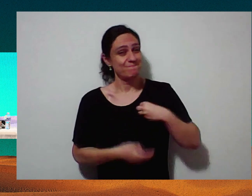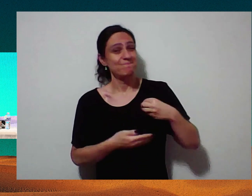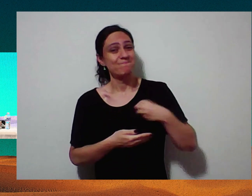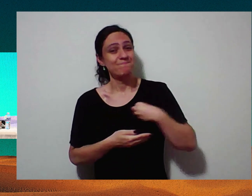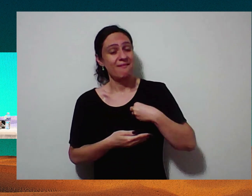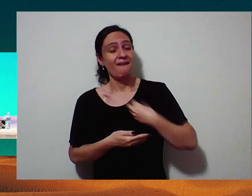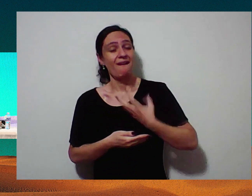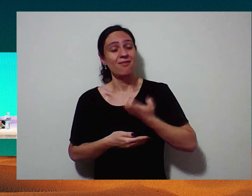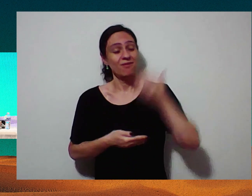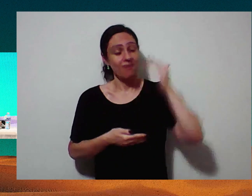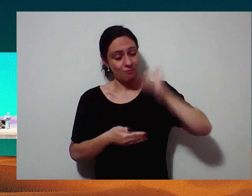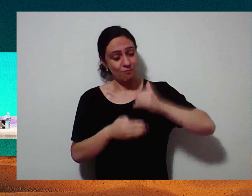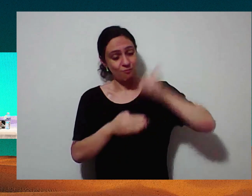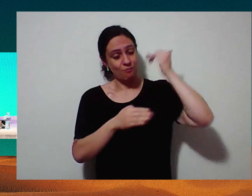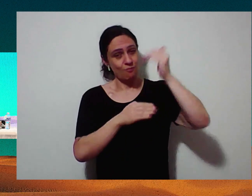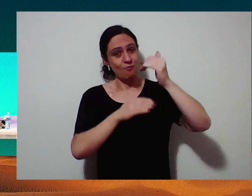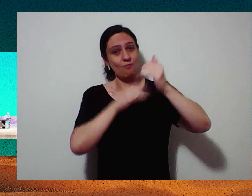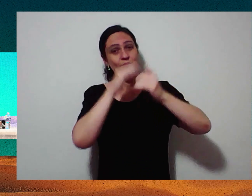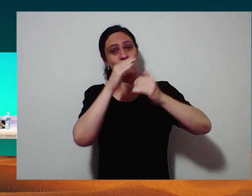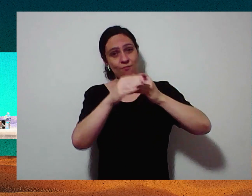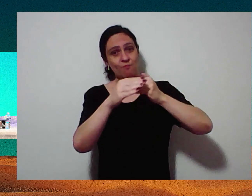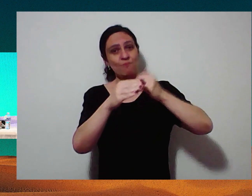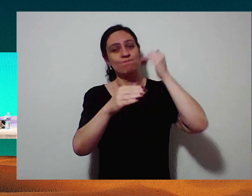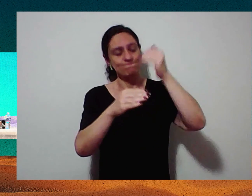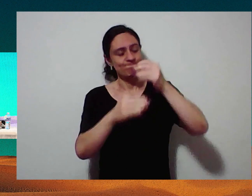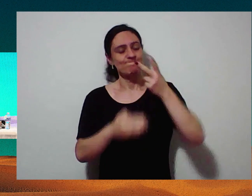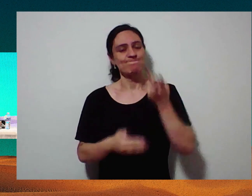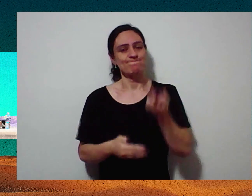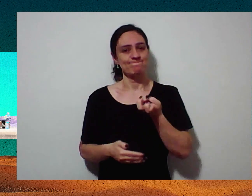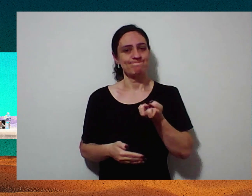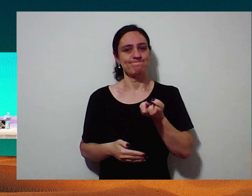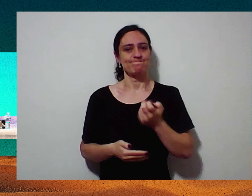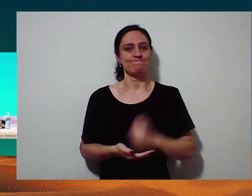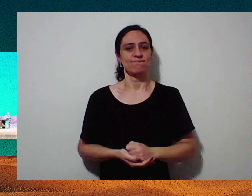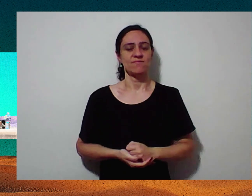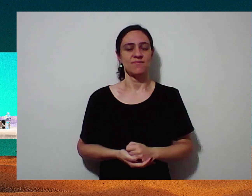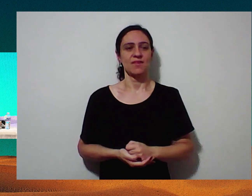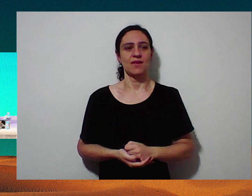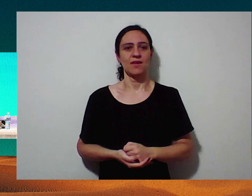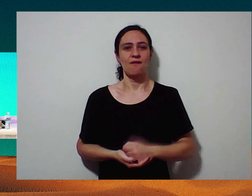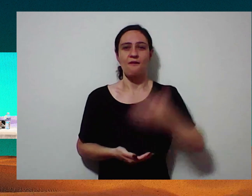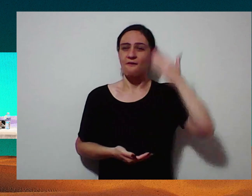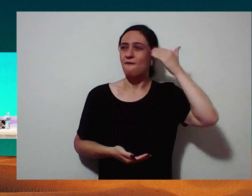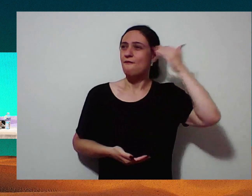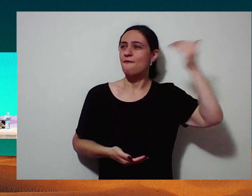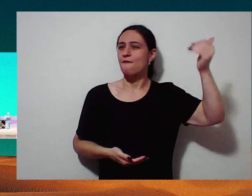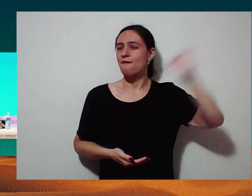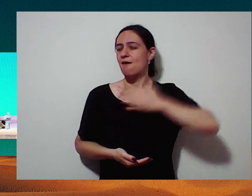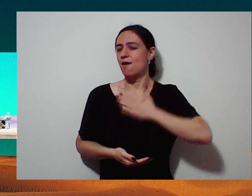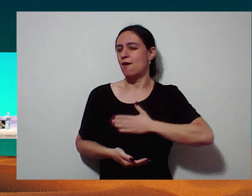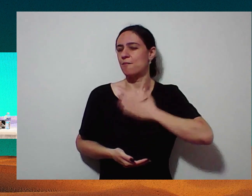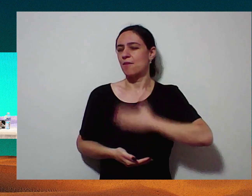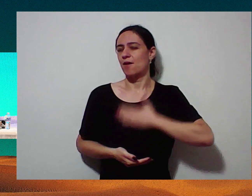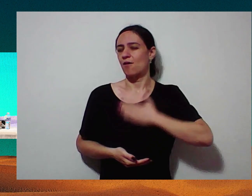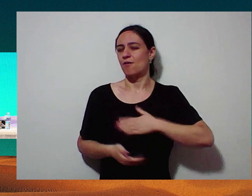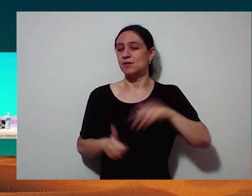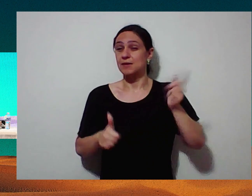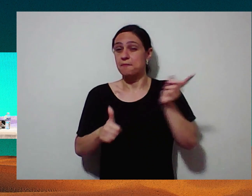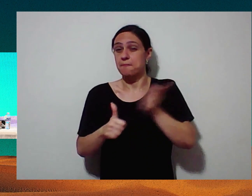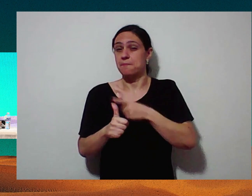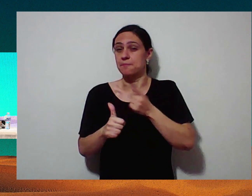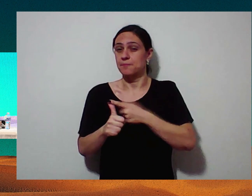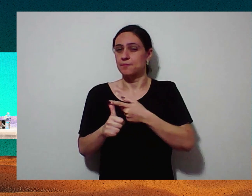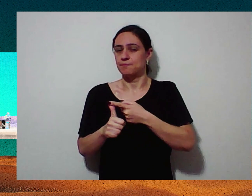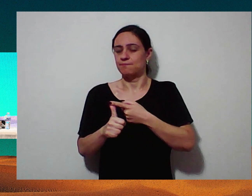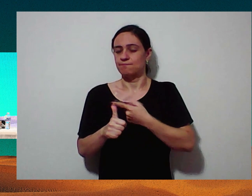Uma natureza caída que gosta da glória dos homens, gosta de popularidade, gosta de ser o primeiro. A fallen nature which likes the glory